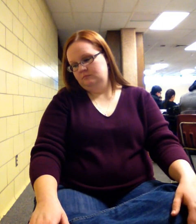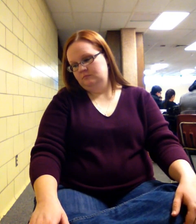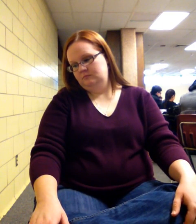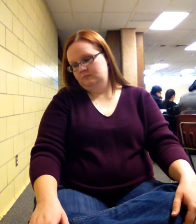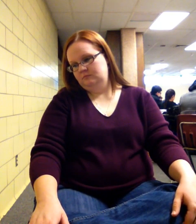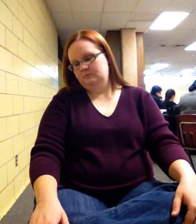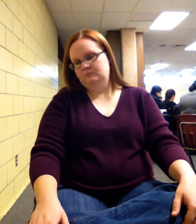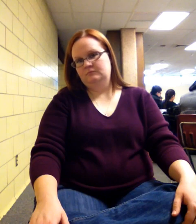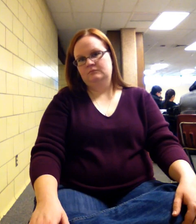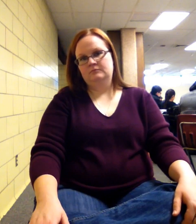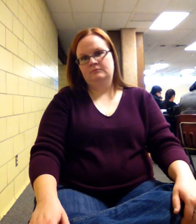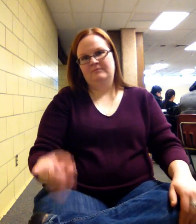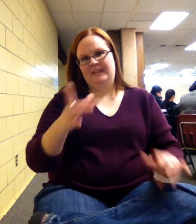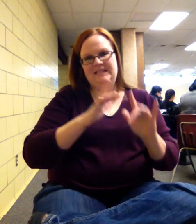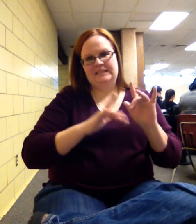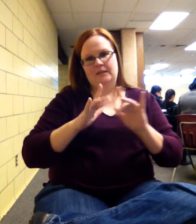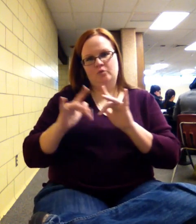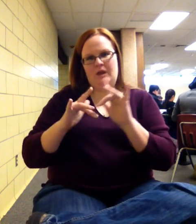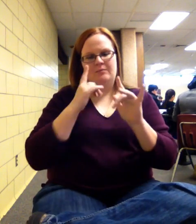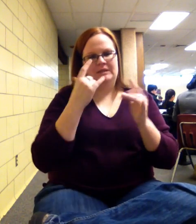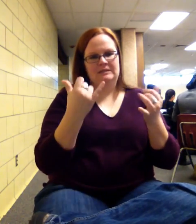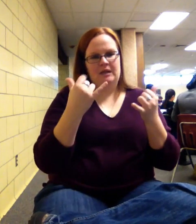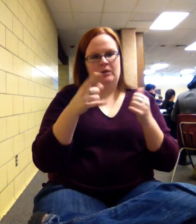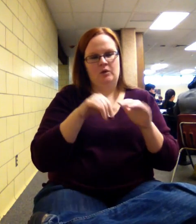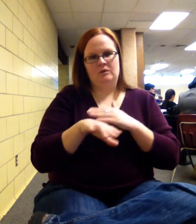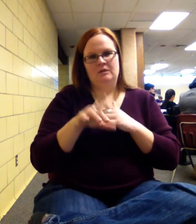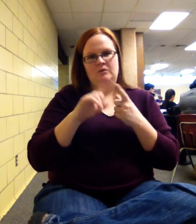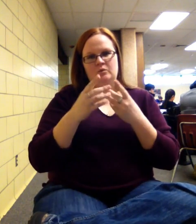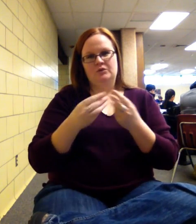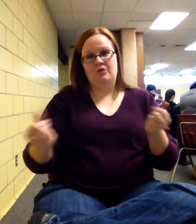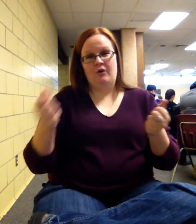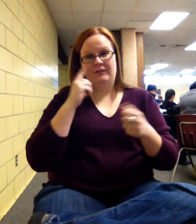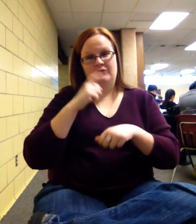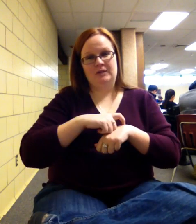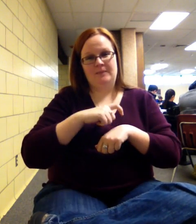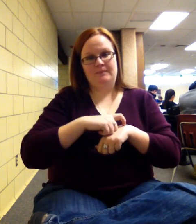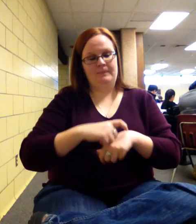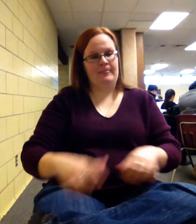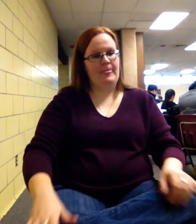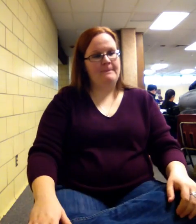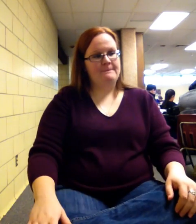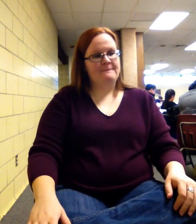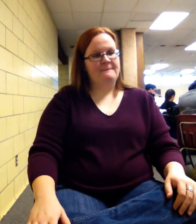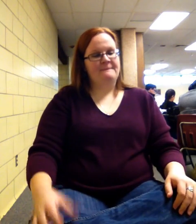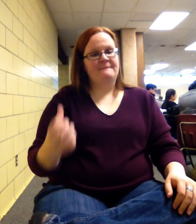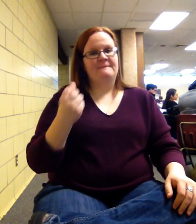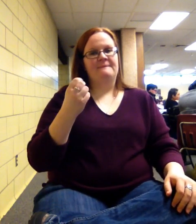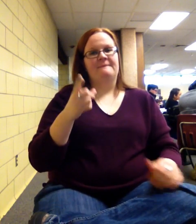Like I said, he skips around because now he goes into solving for time. And so he gives you one where your